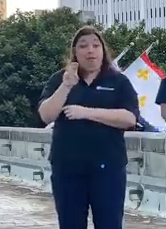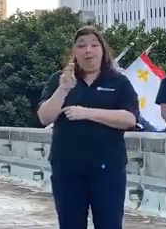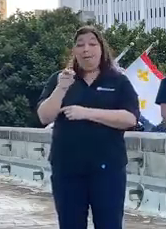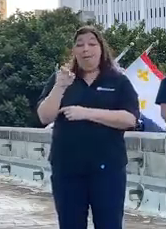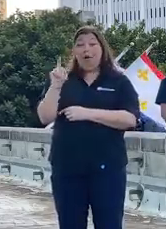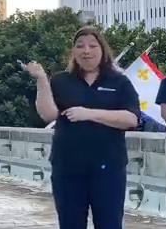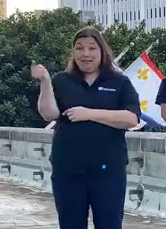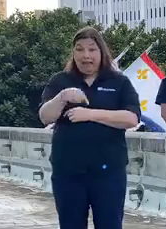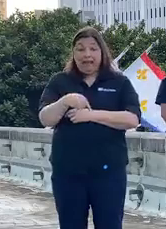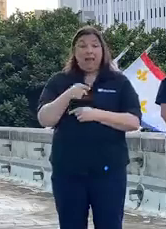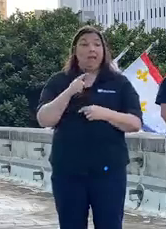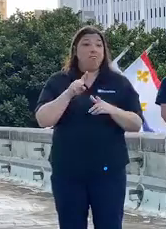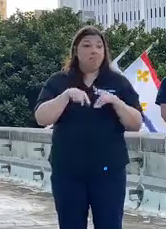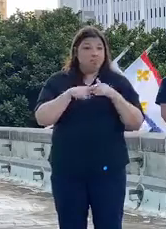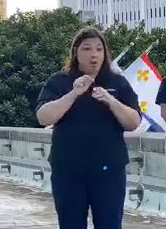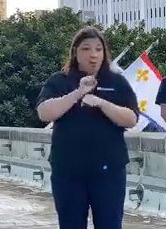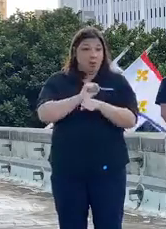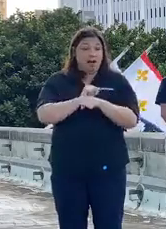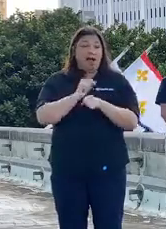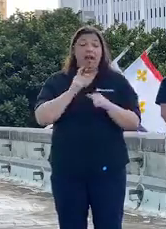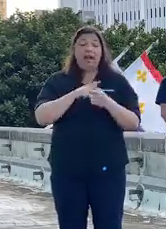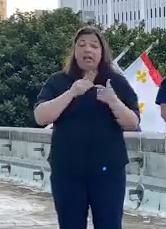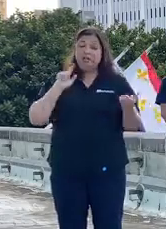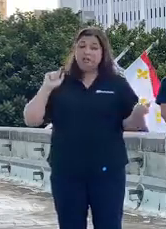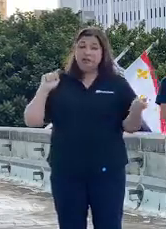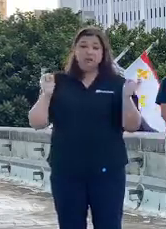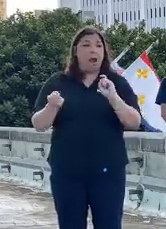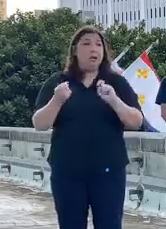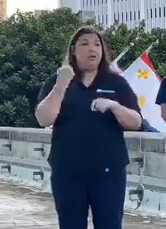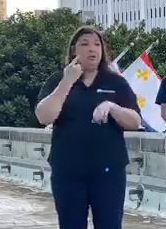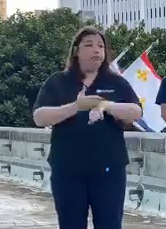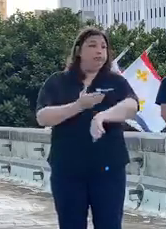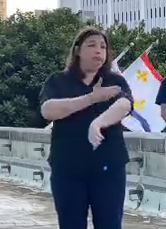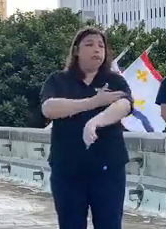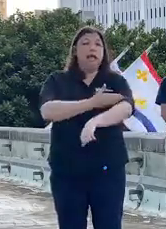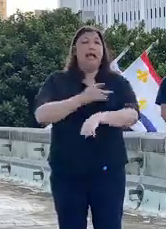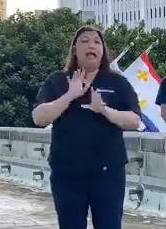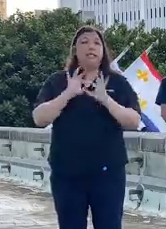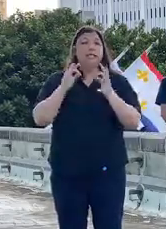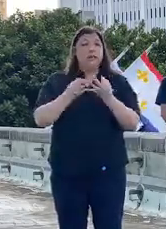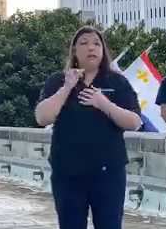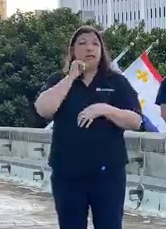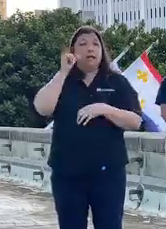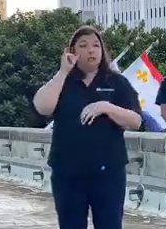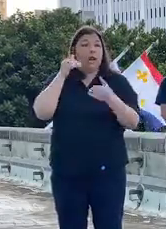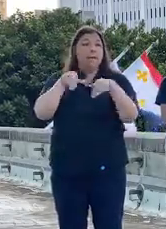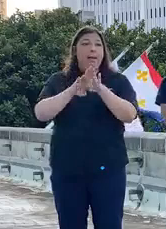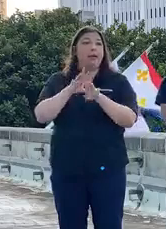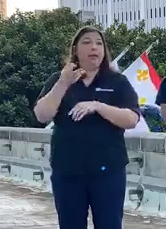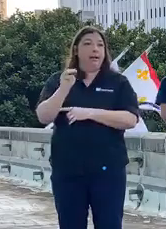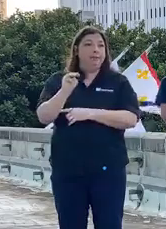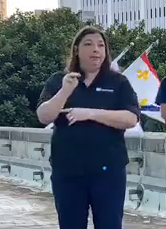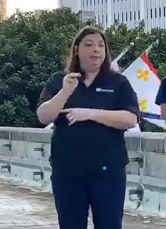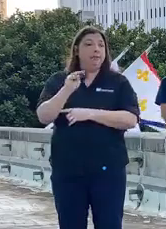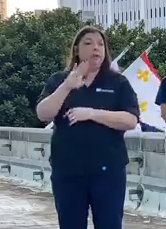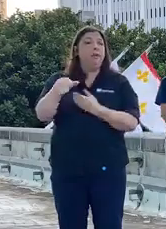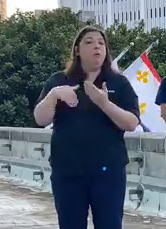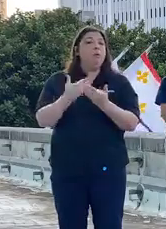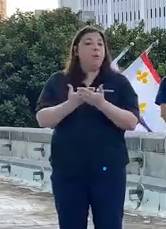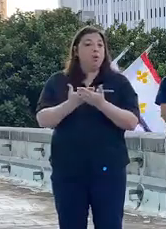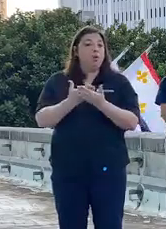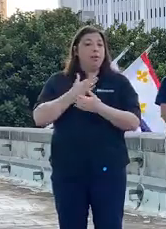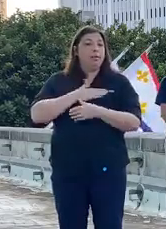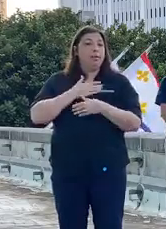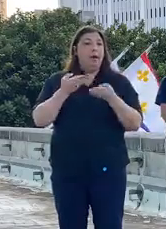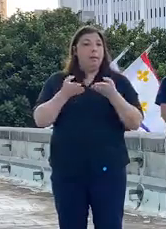and I mean, he literally, again, turned it around, and his family buried him on yesterday. And all of